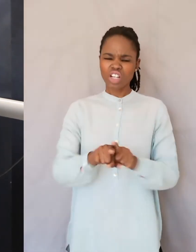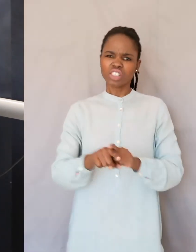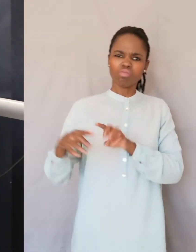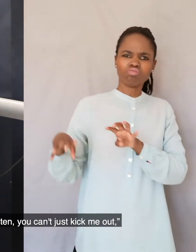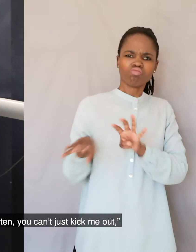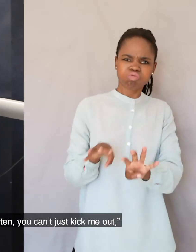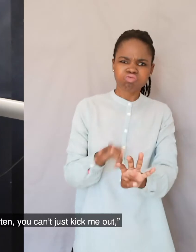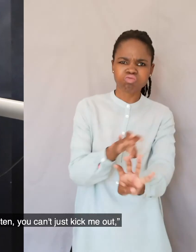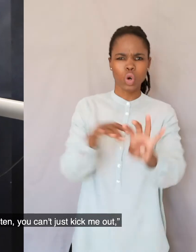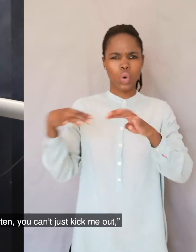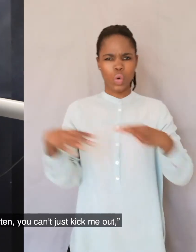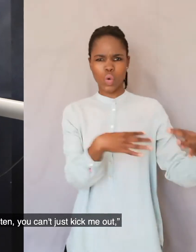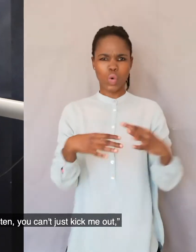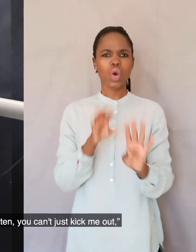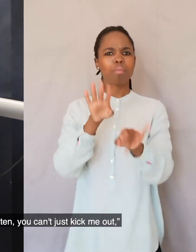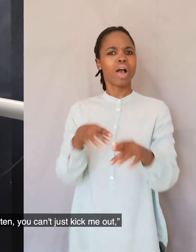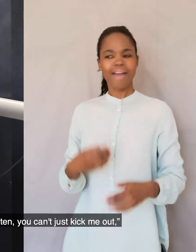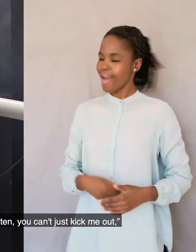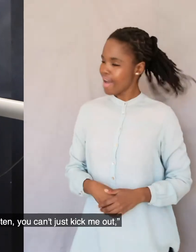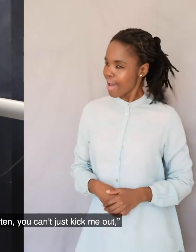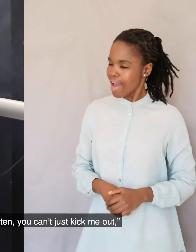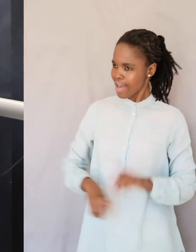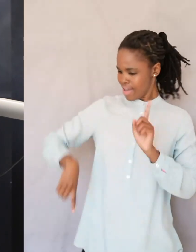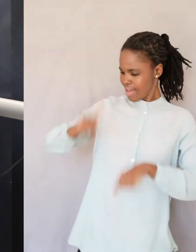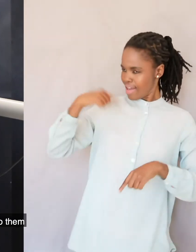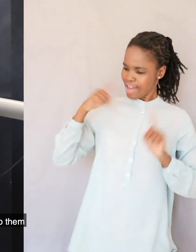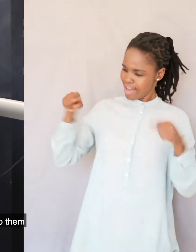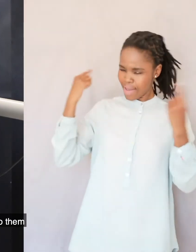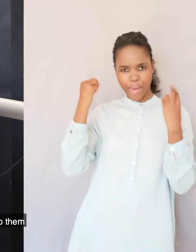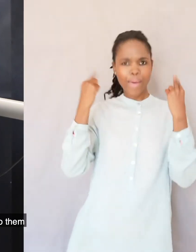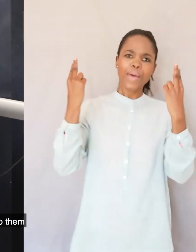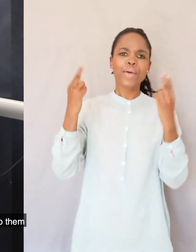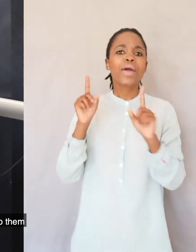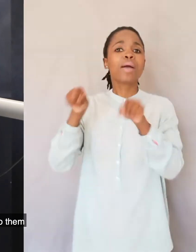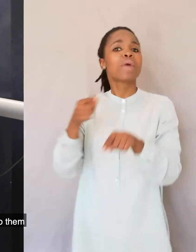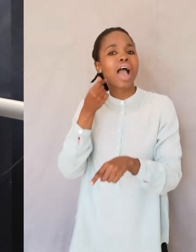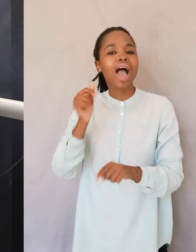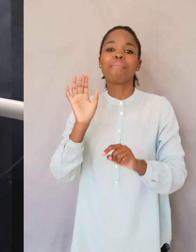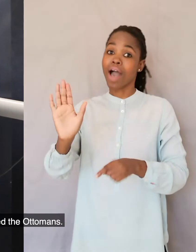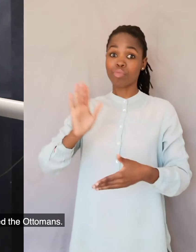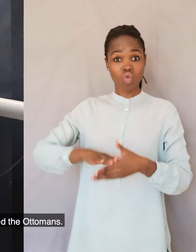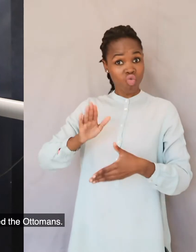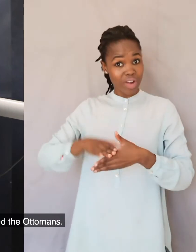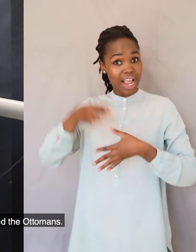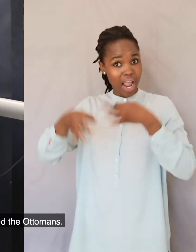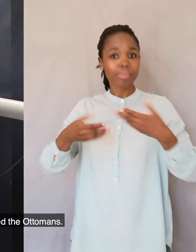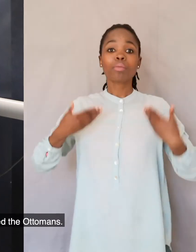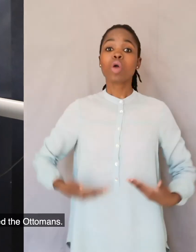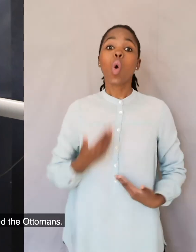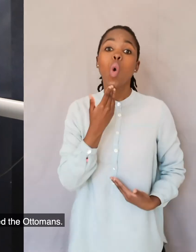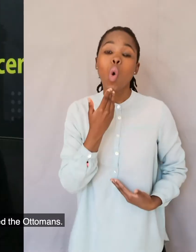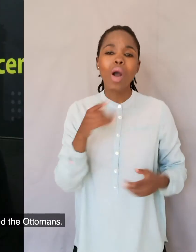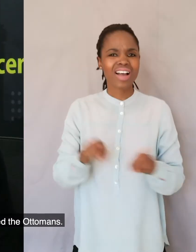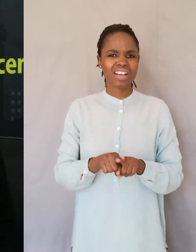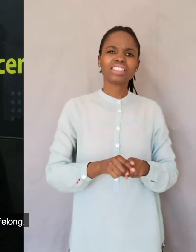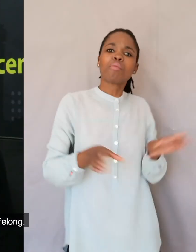battle. So he went to the Hungarians and said, listen, you can't just kick me out. Yeah. And he explained to them who he was and why he